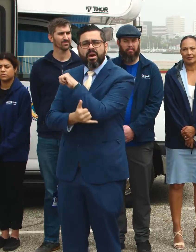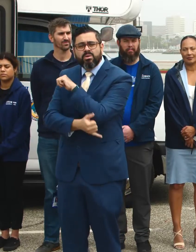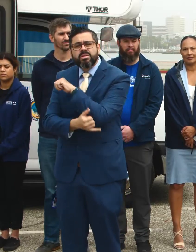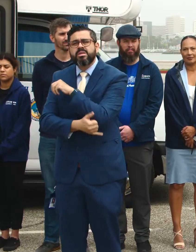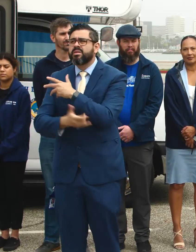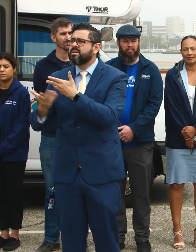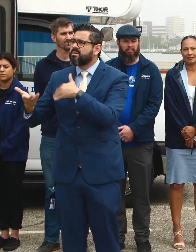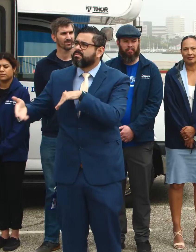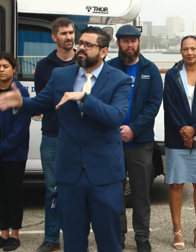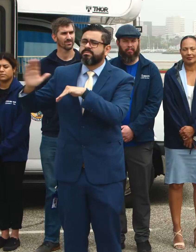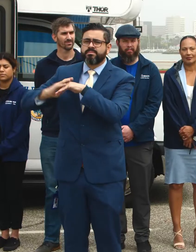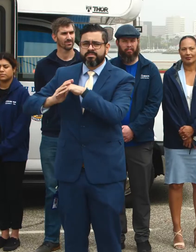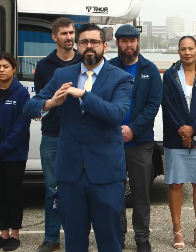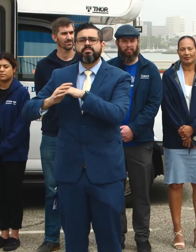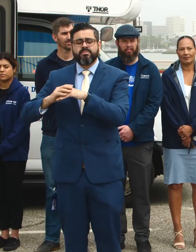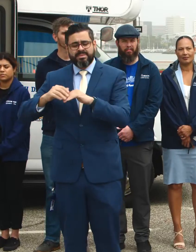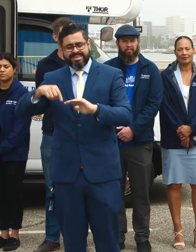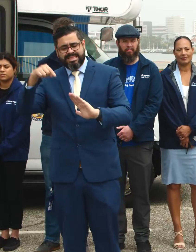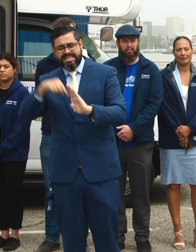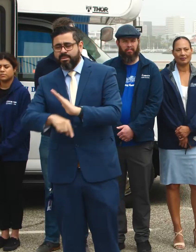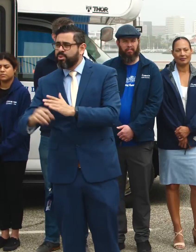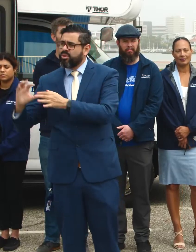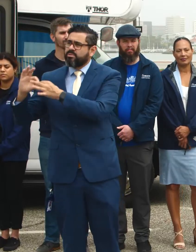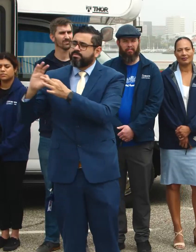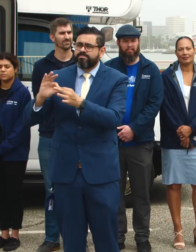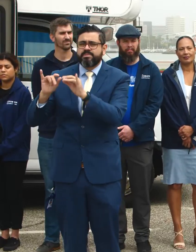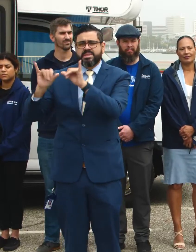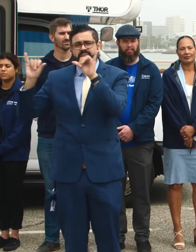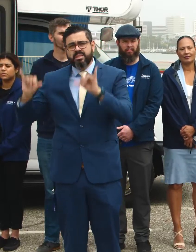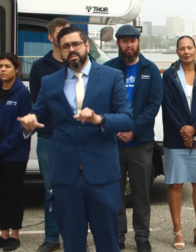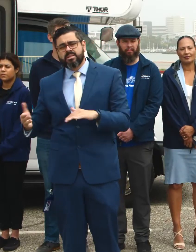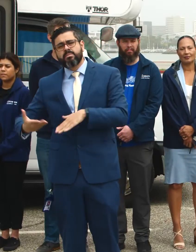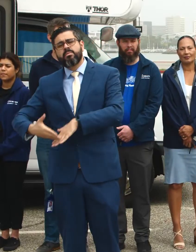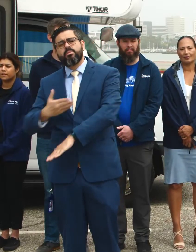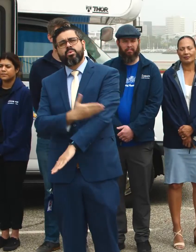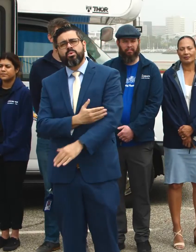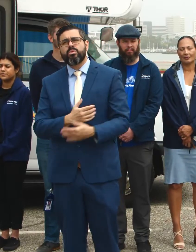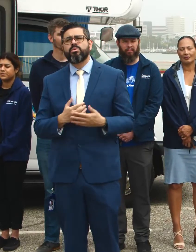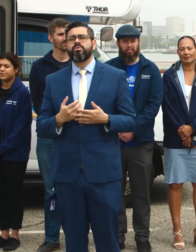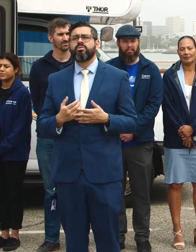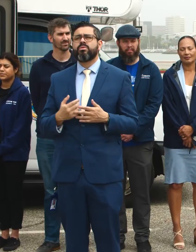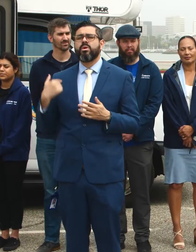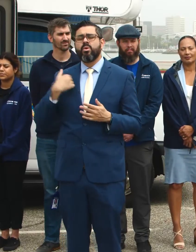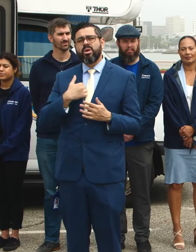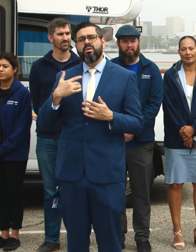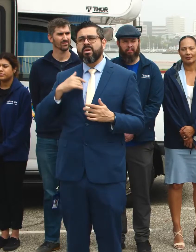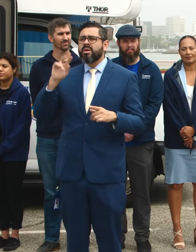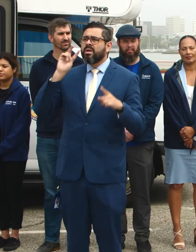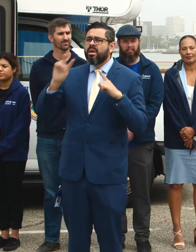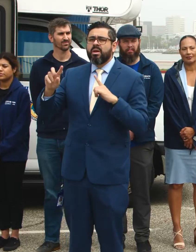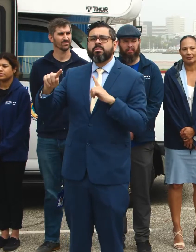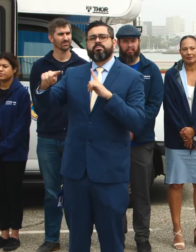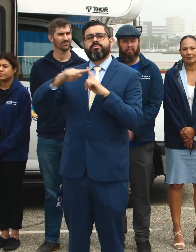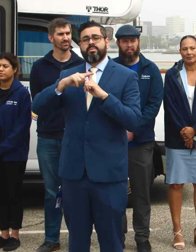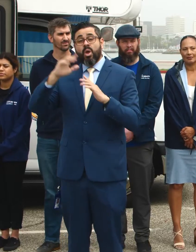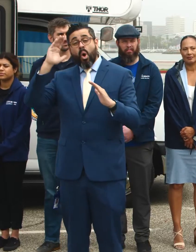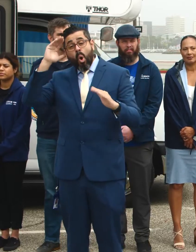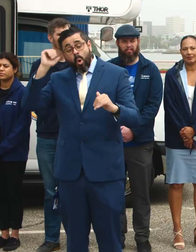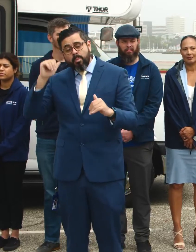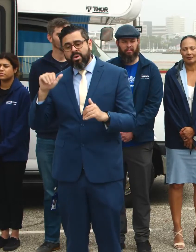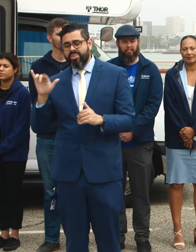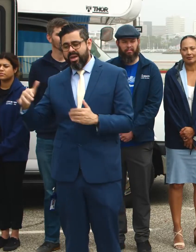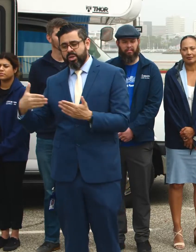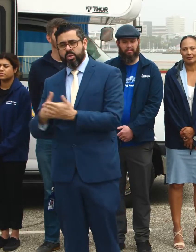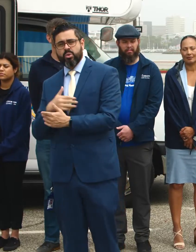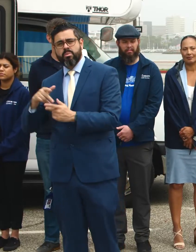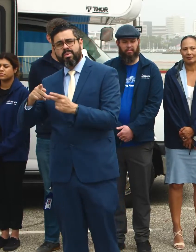to expand some of those deeper capacities. We're excited. We're hopeful about the Luxury Inn